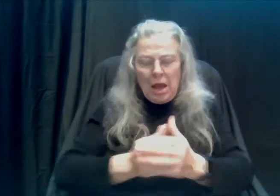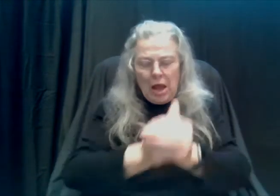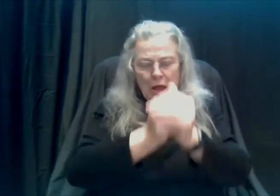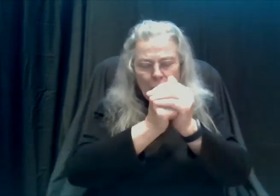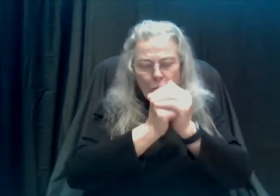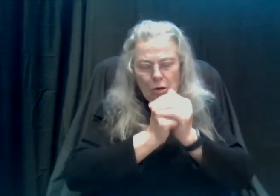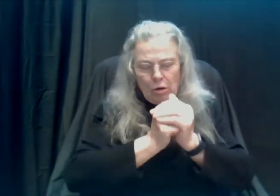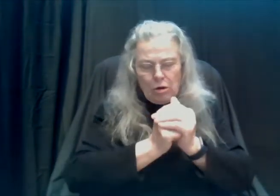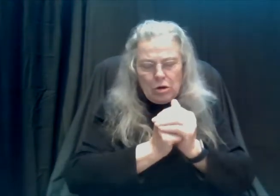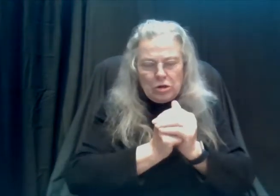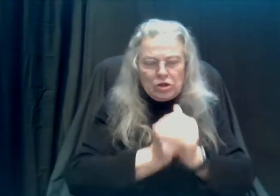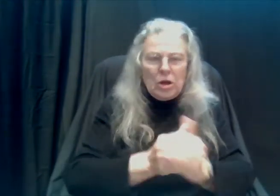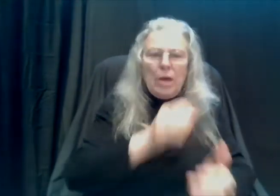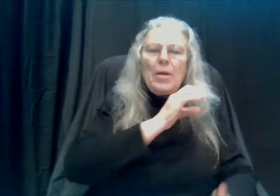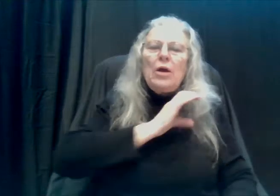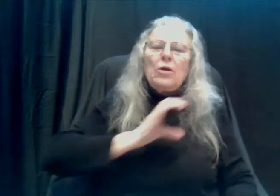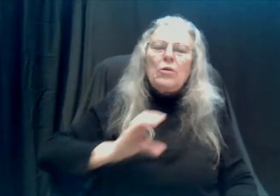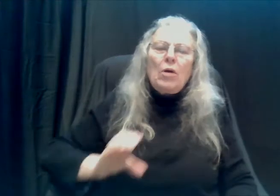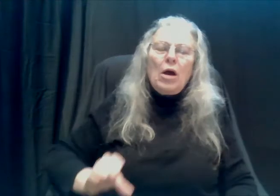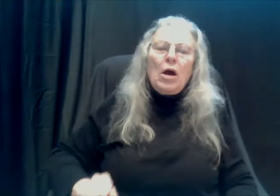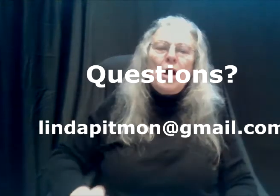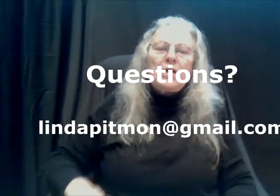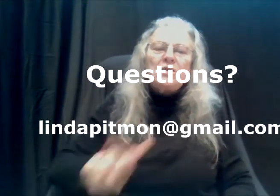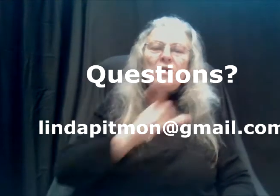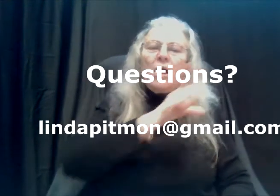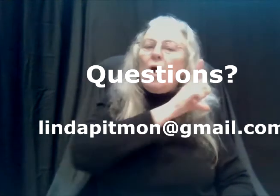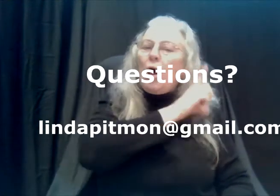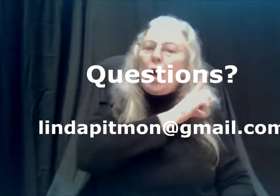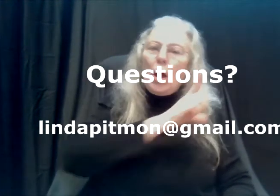and worship Christ